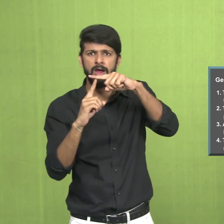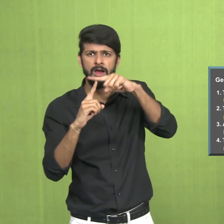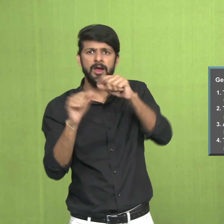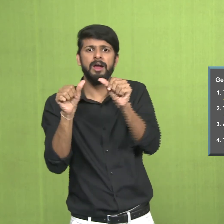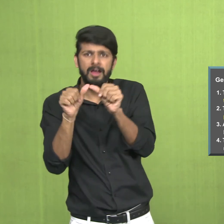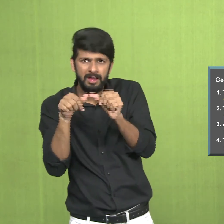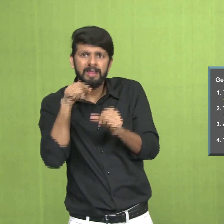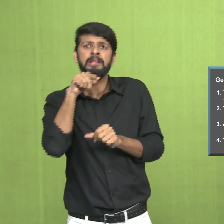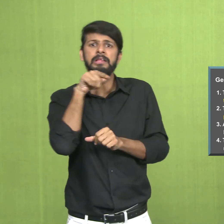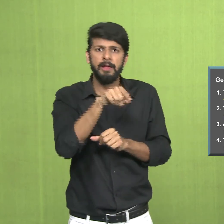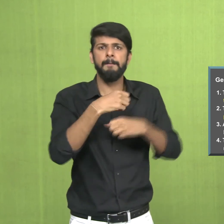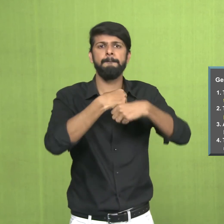terracotta.